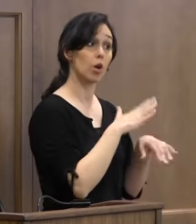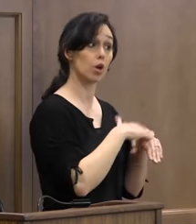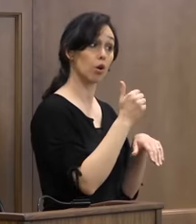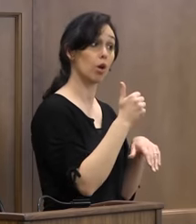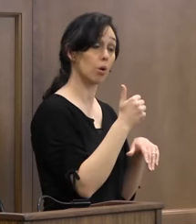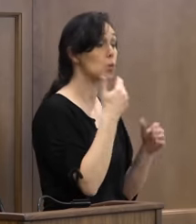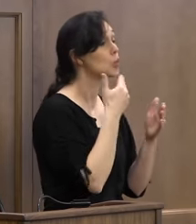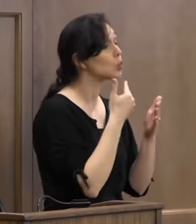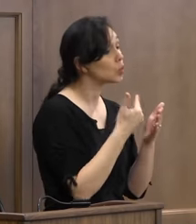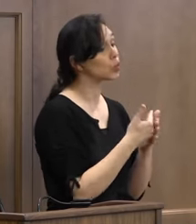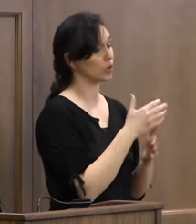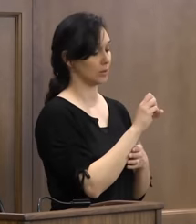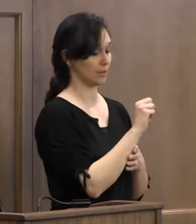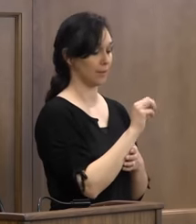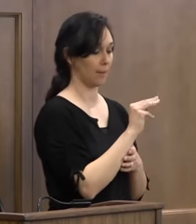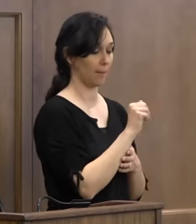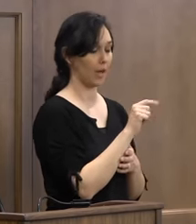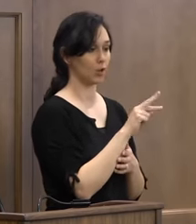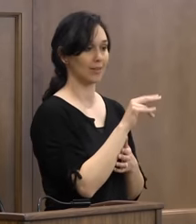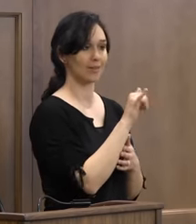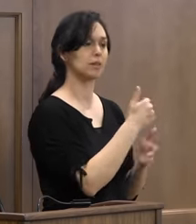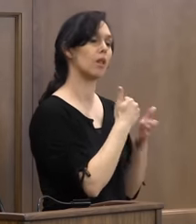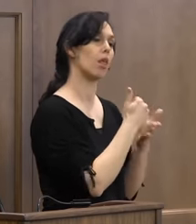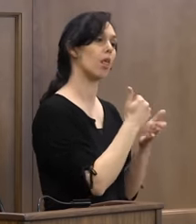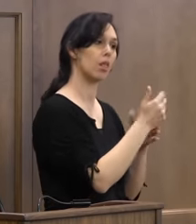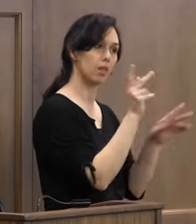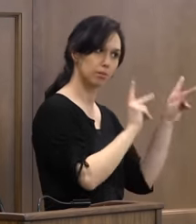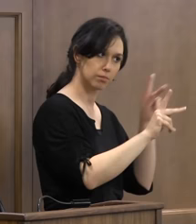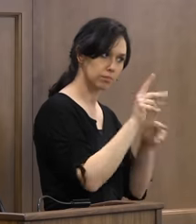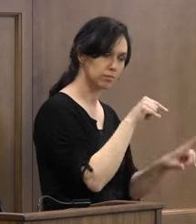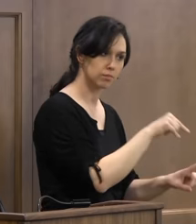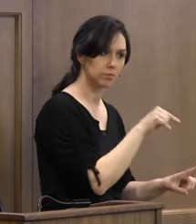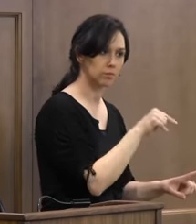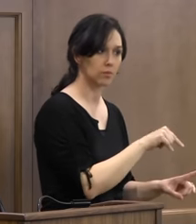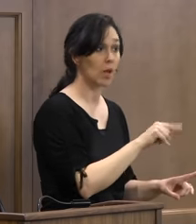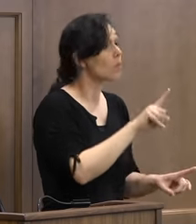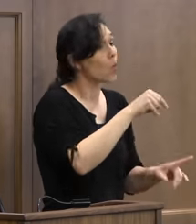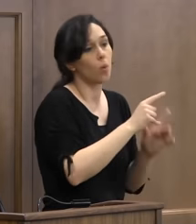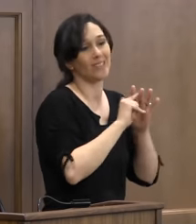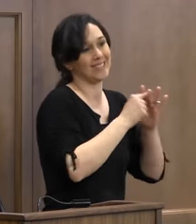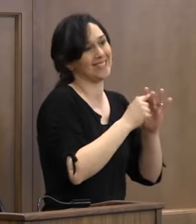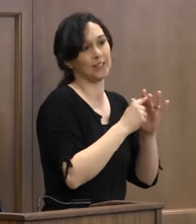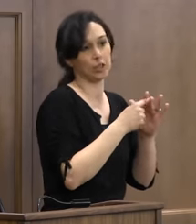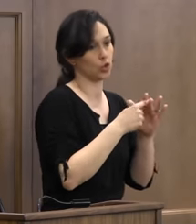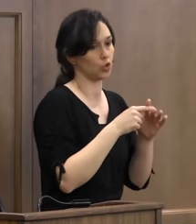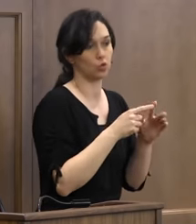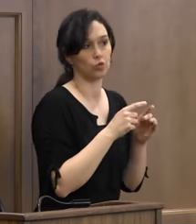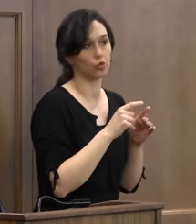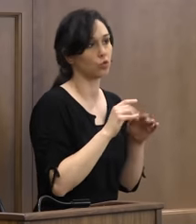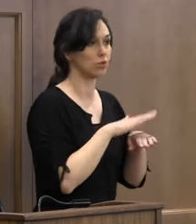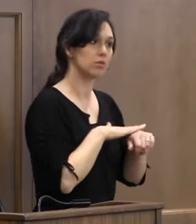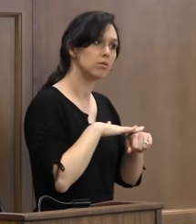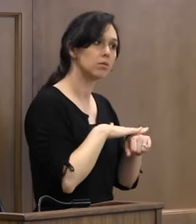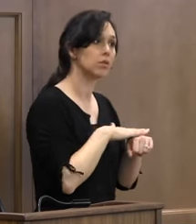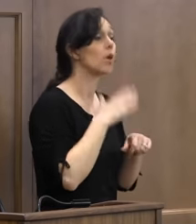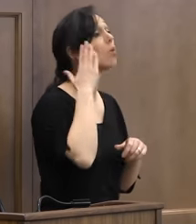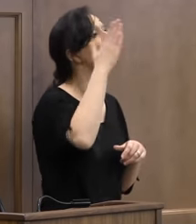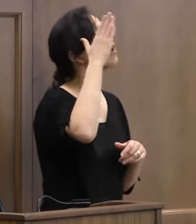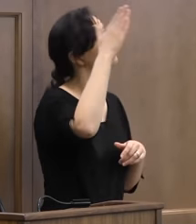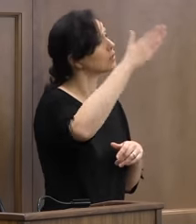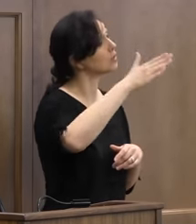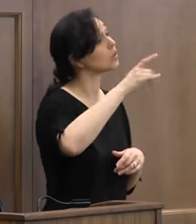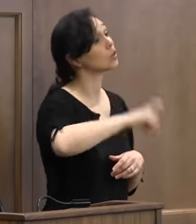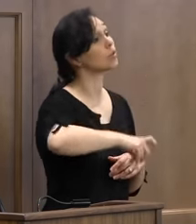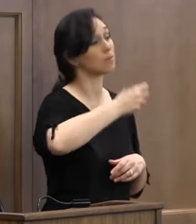Good Samaritan on life's roadside, but that will only be an initial act. One day we must come to